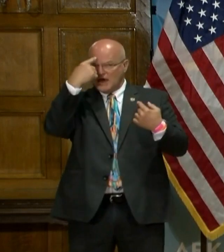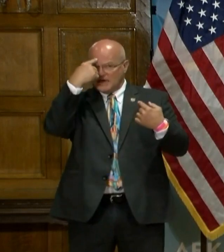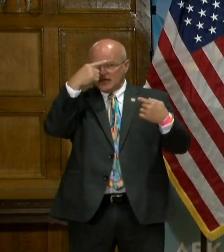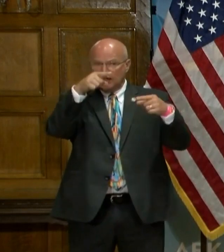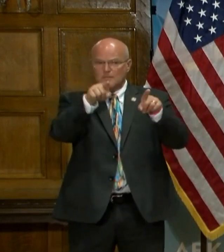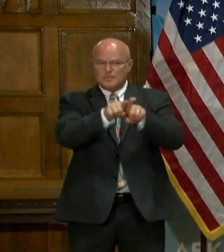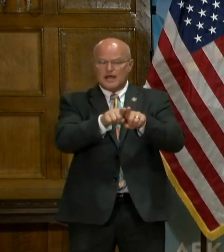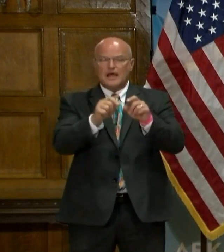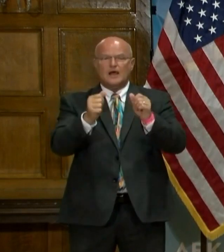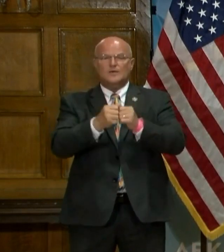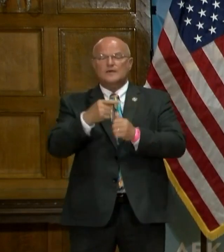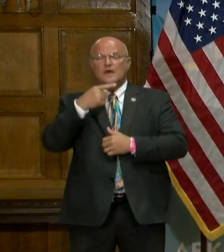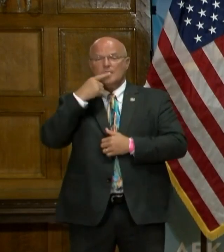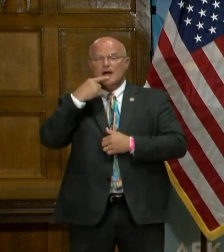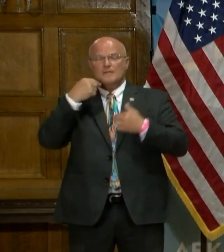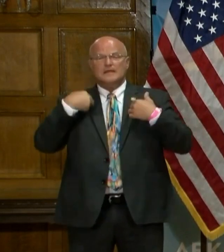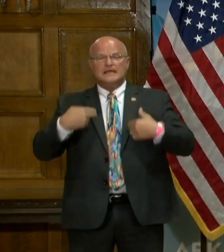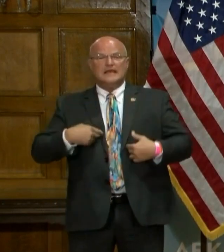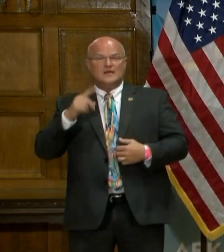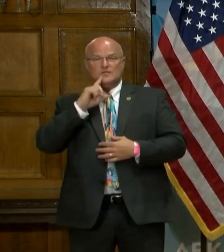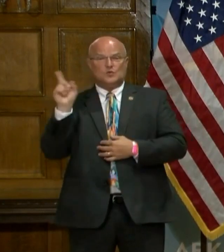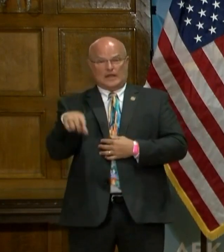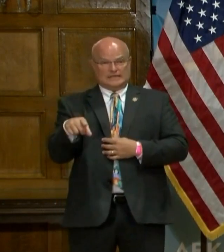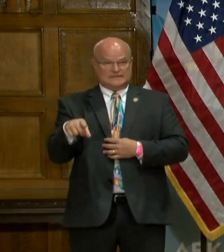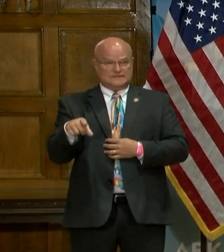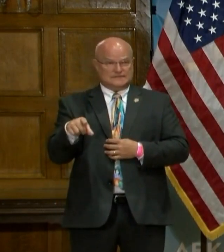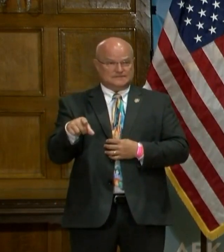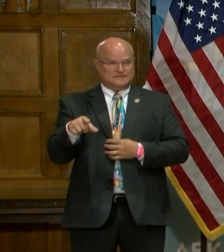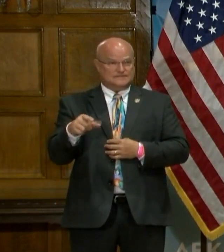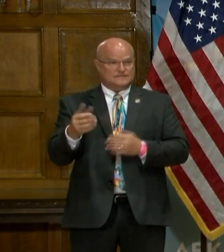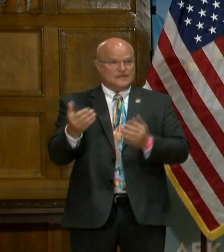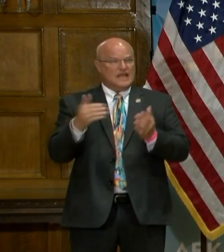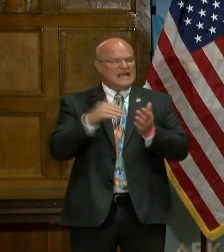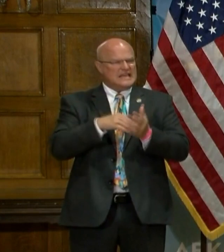comply with public health directives. And